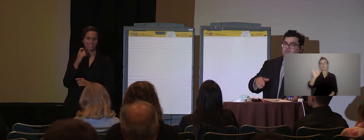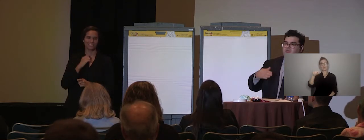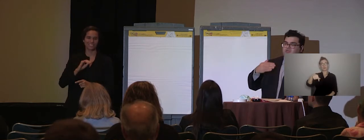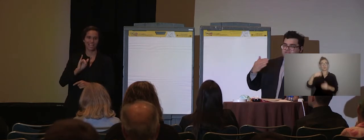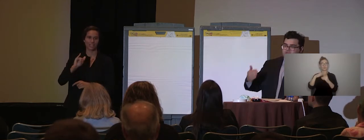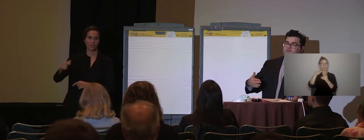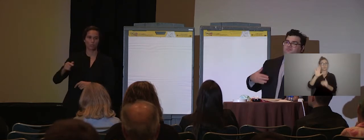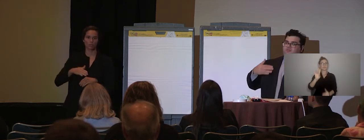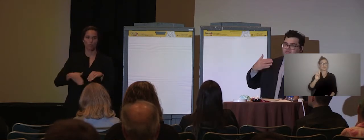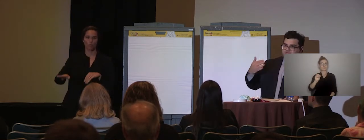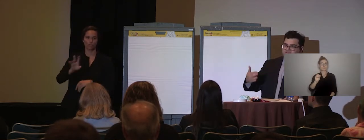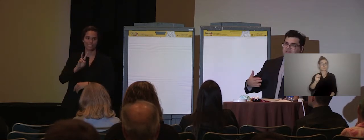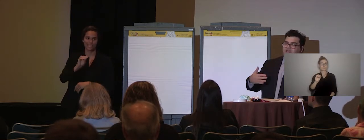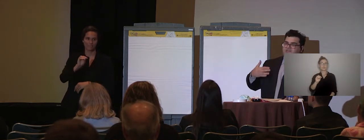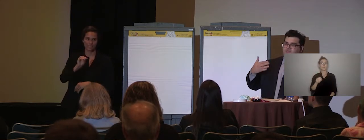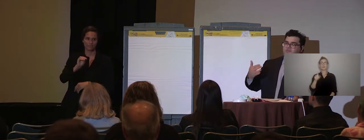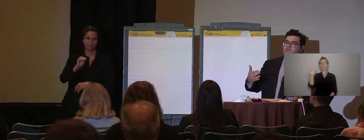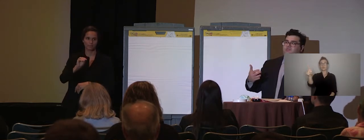He continued